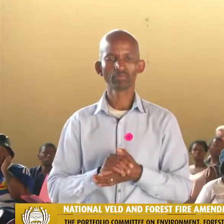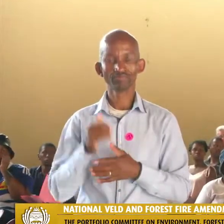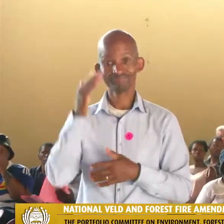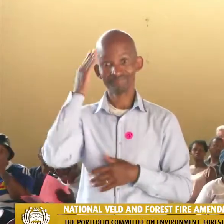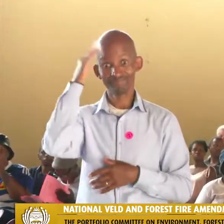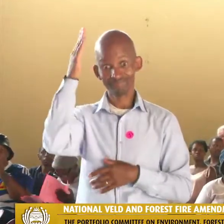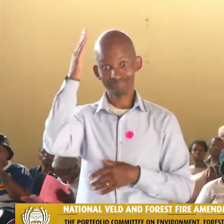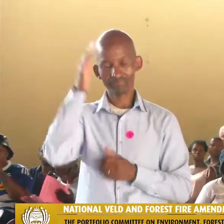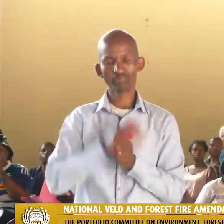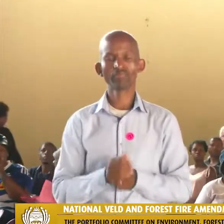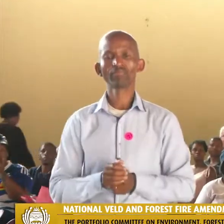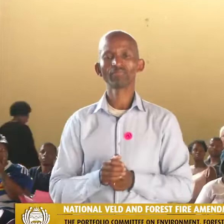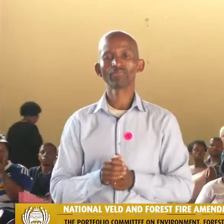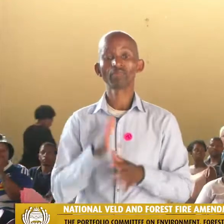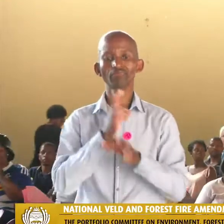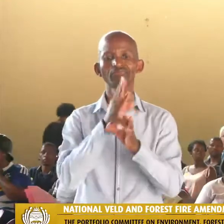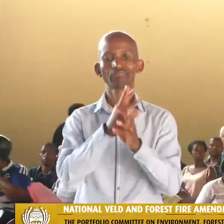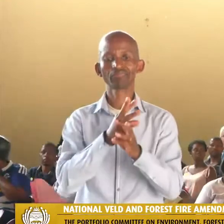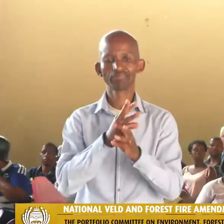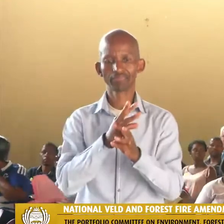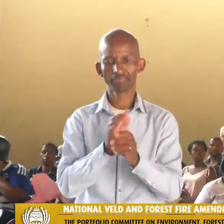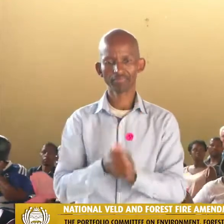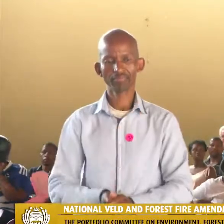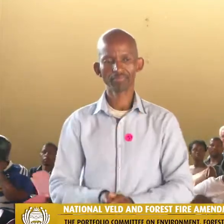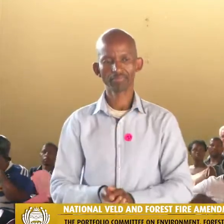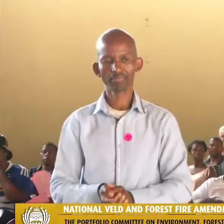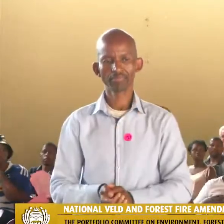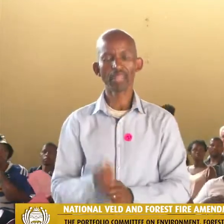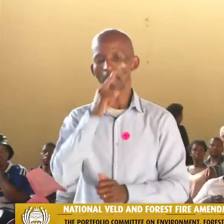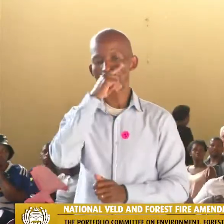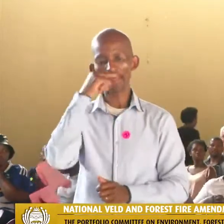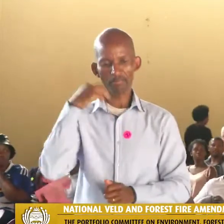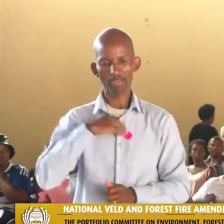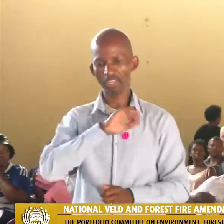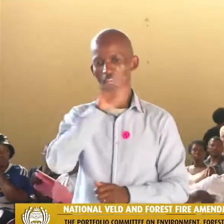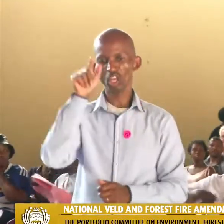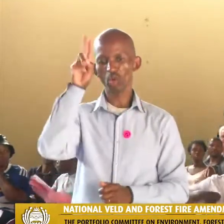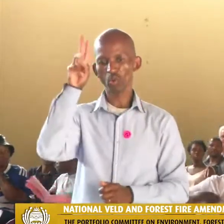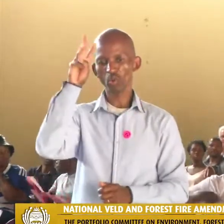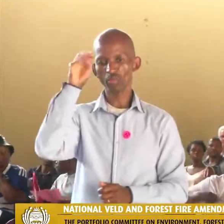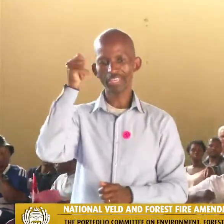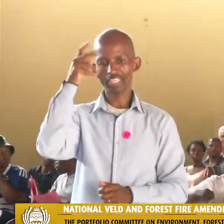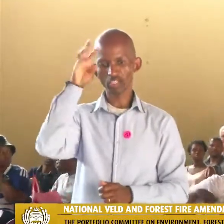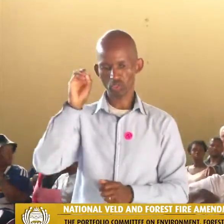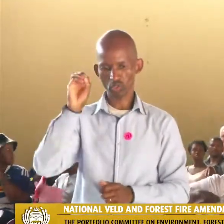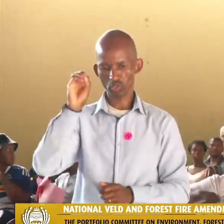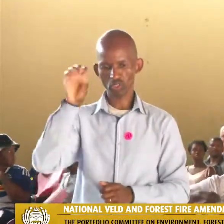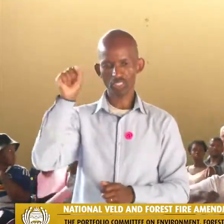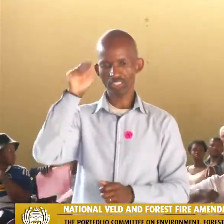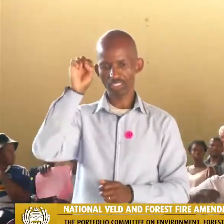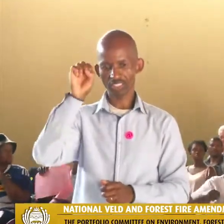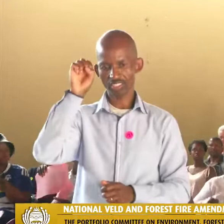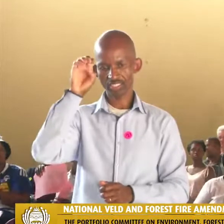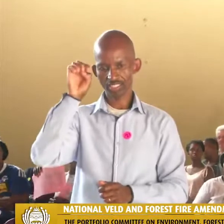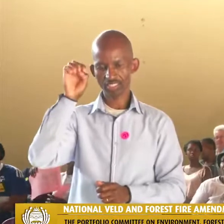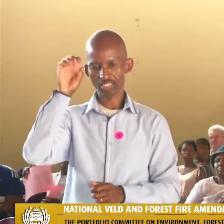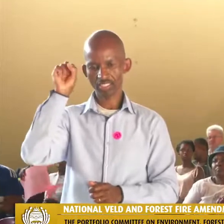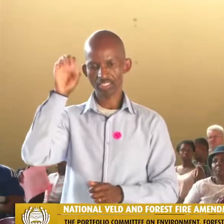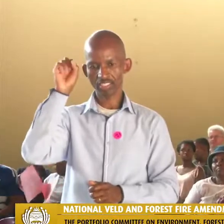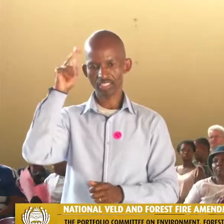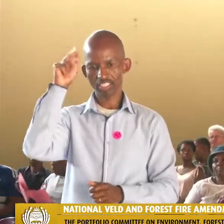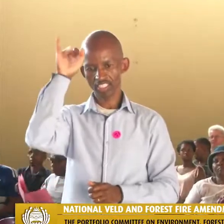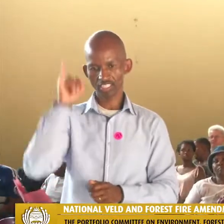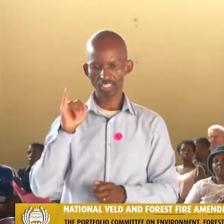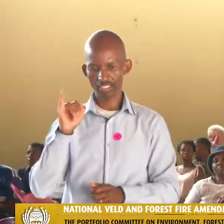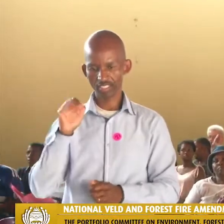Dumelang bagolo. Greetings. Nna ke Nondumiso Sisinyi. My name is, oh, your name